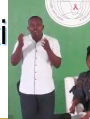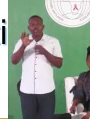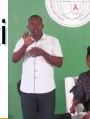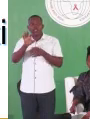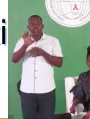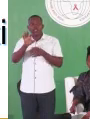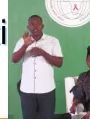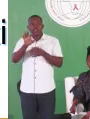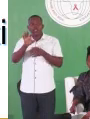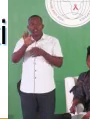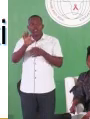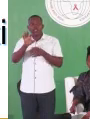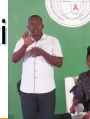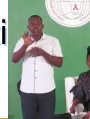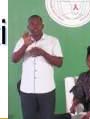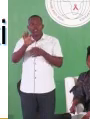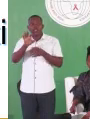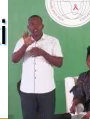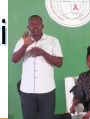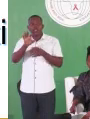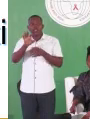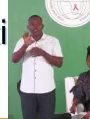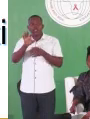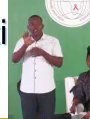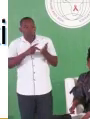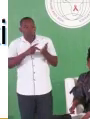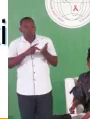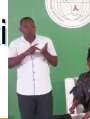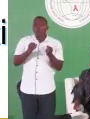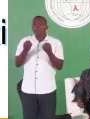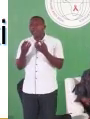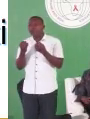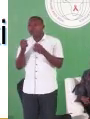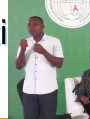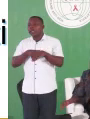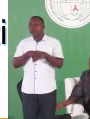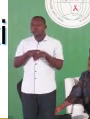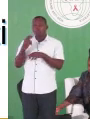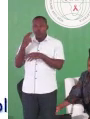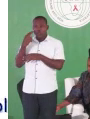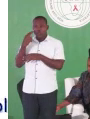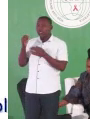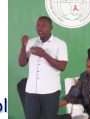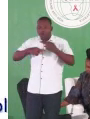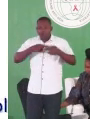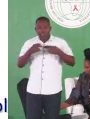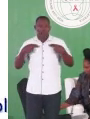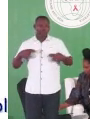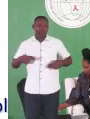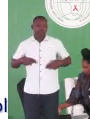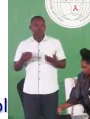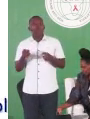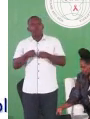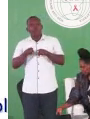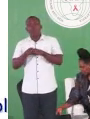control programs, it's found in the AIDS Commission. For syphilis, a lot of the time is found in the reproductive health, but it's also in the